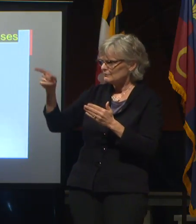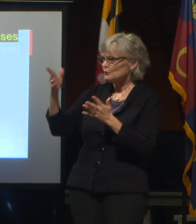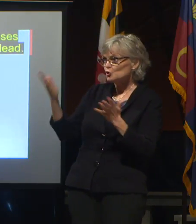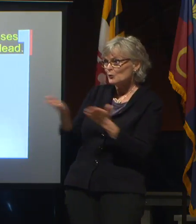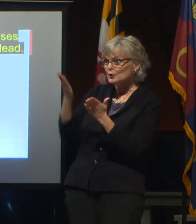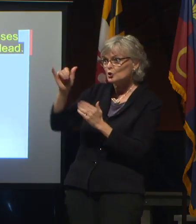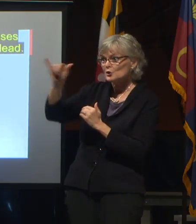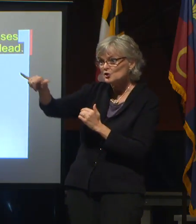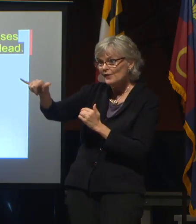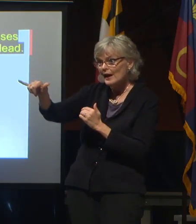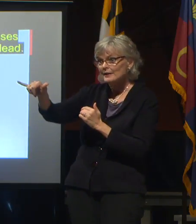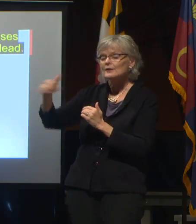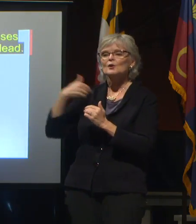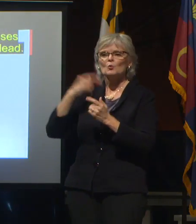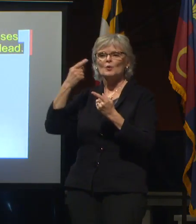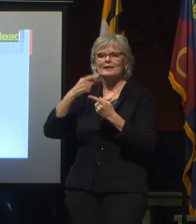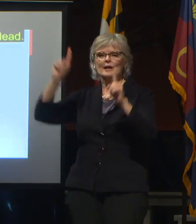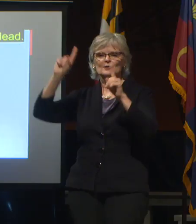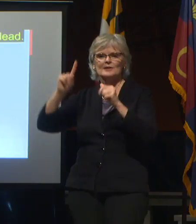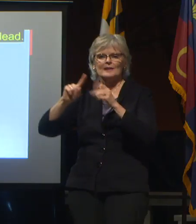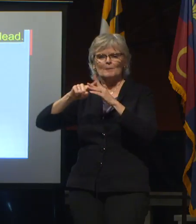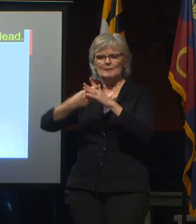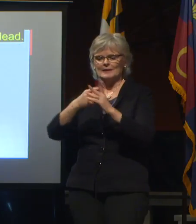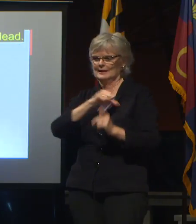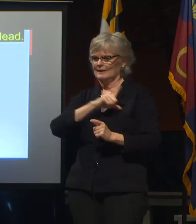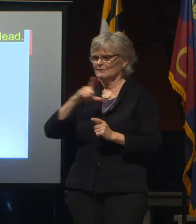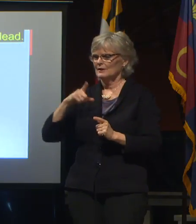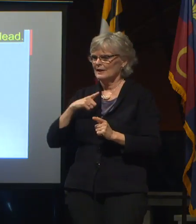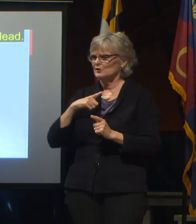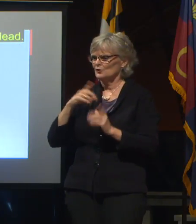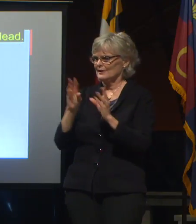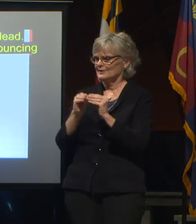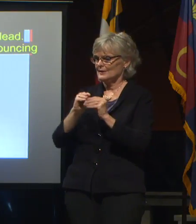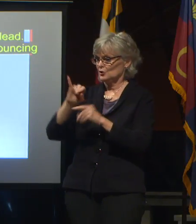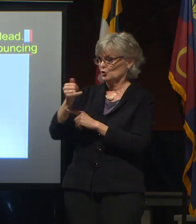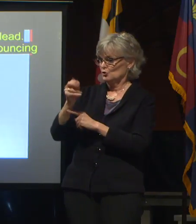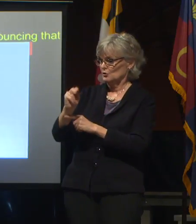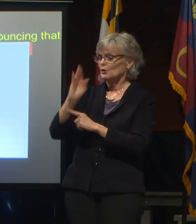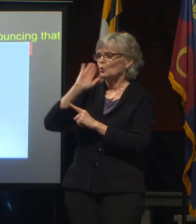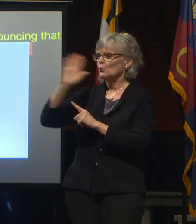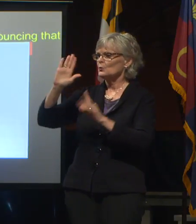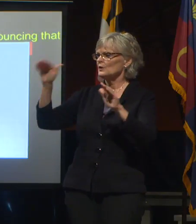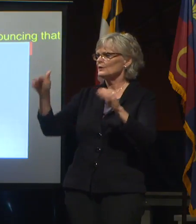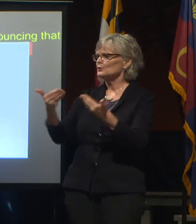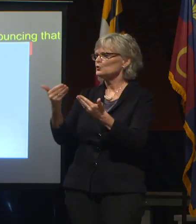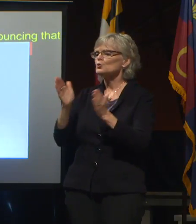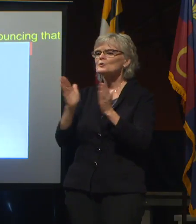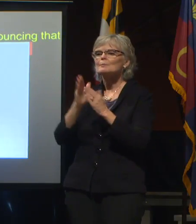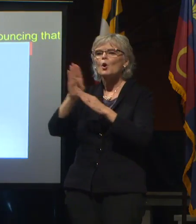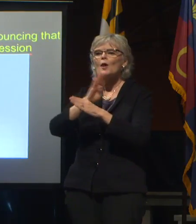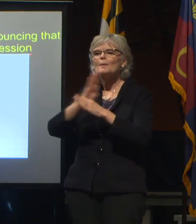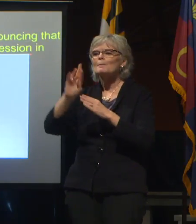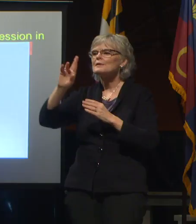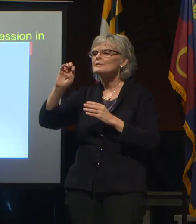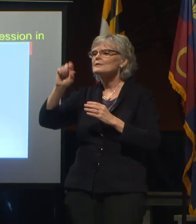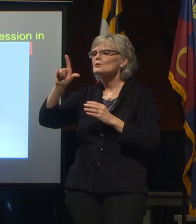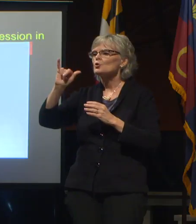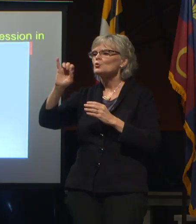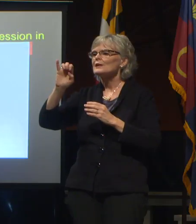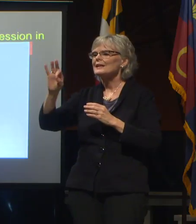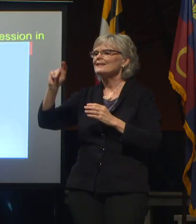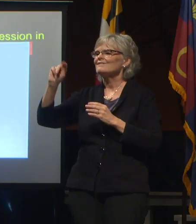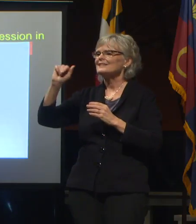happen, we're announcing that at the beginning of the legislative session in January, we will introduce the Small Business Relief Tax Credit